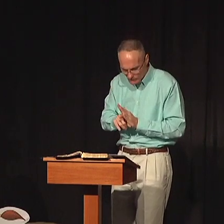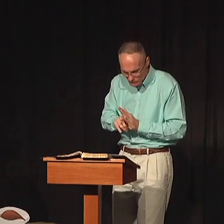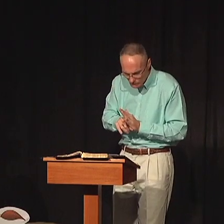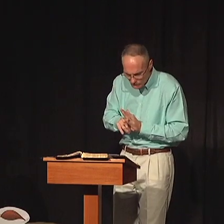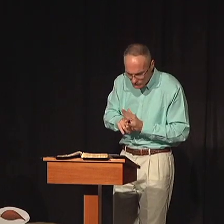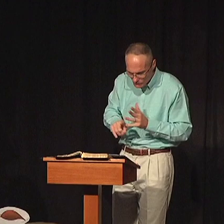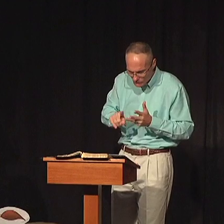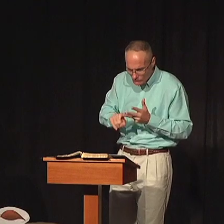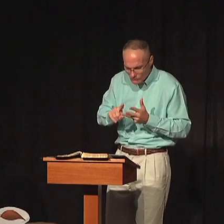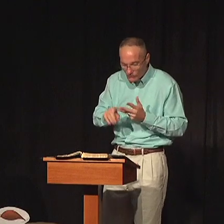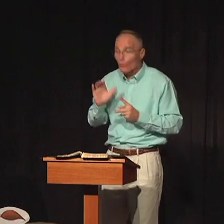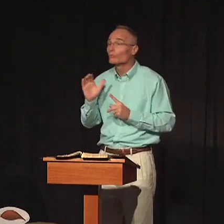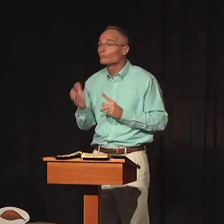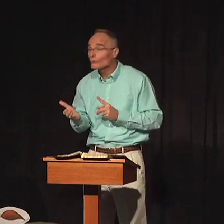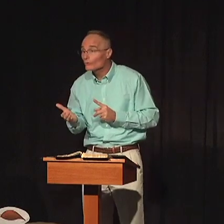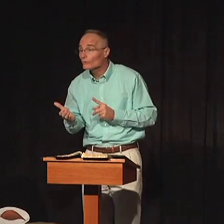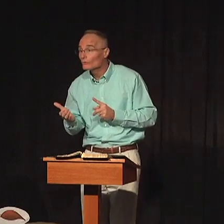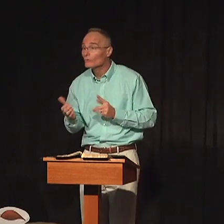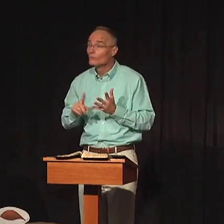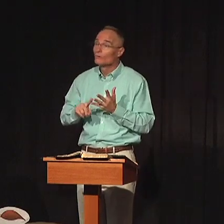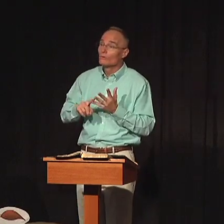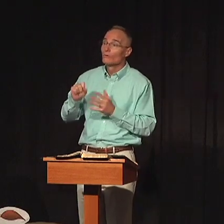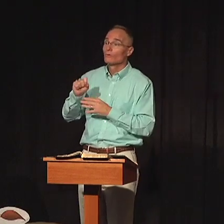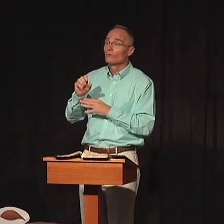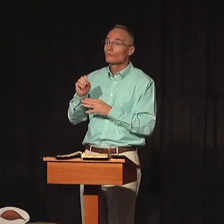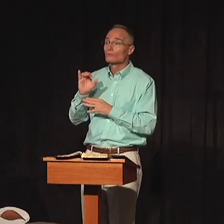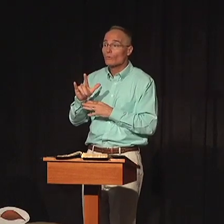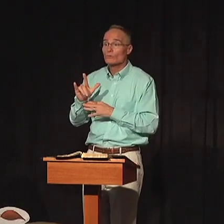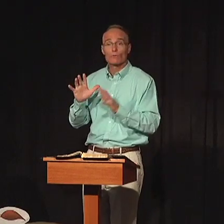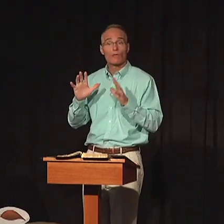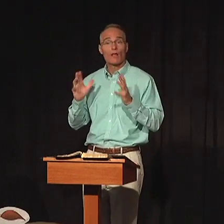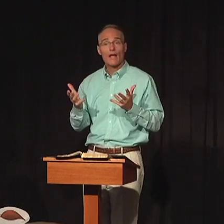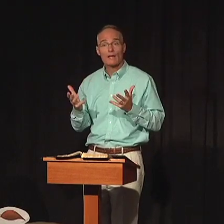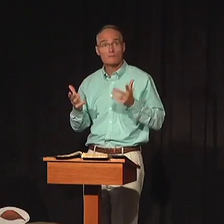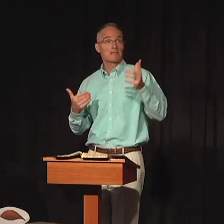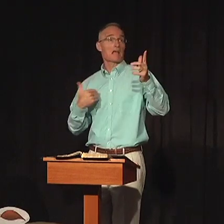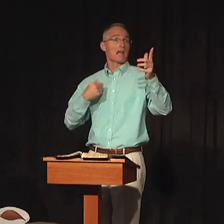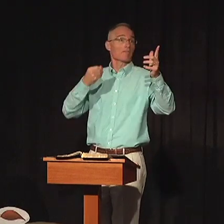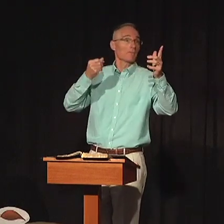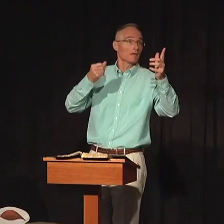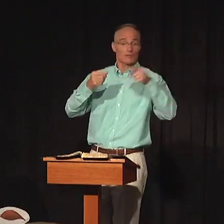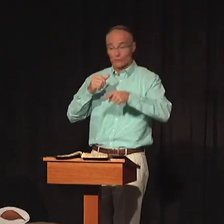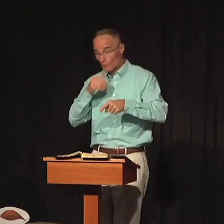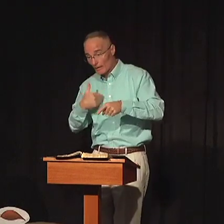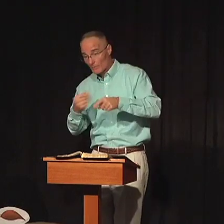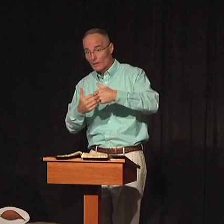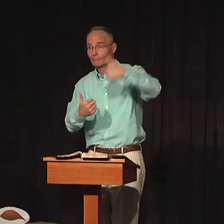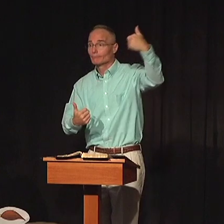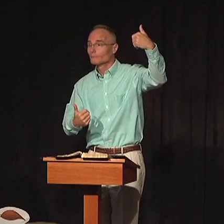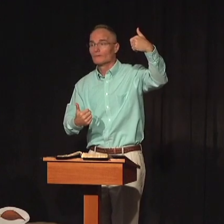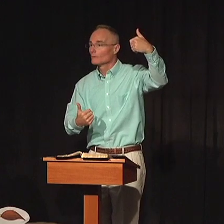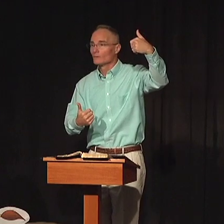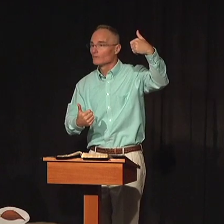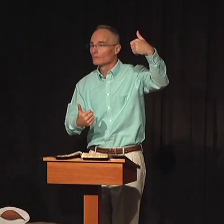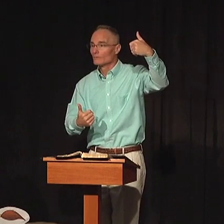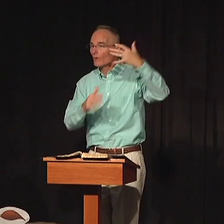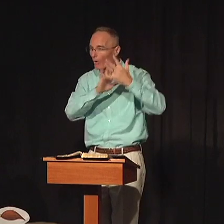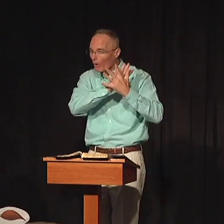ethnic backgrounds, cultural, social class, oh, they have money, they don't have money, there's a